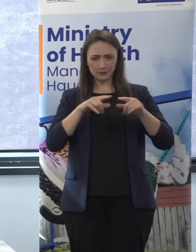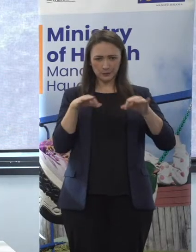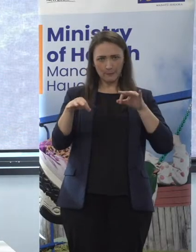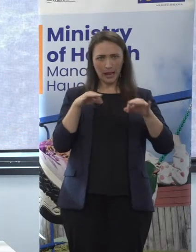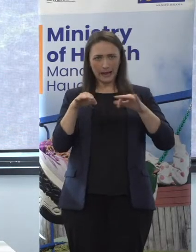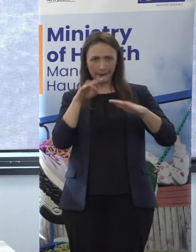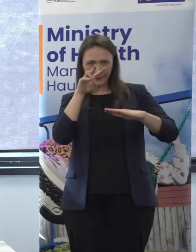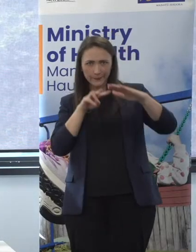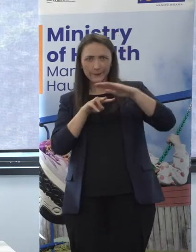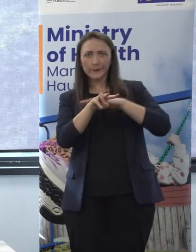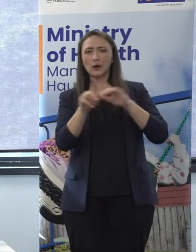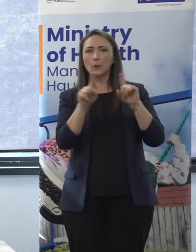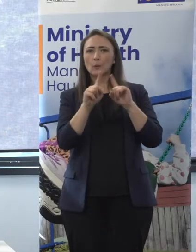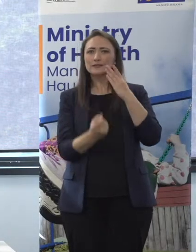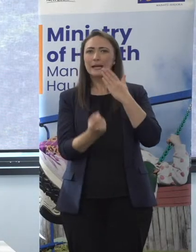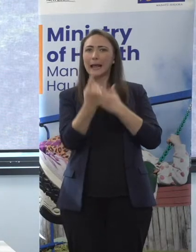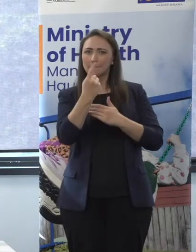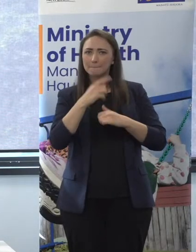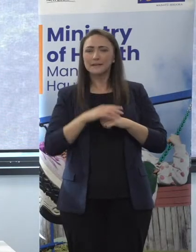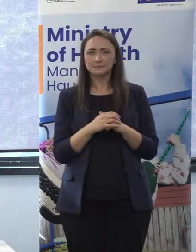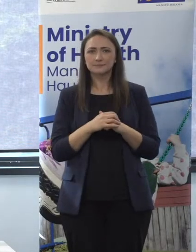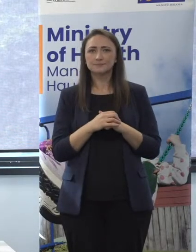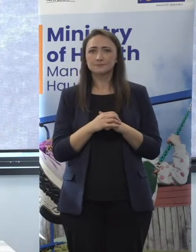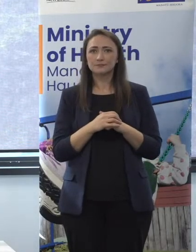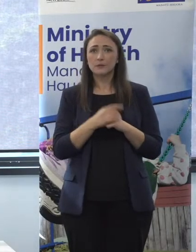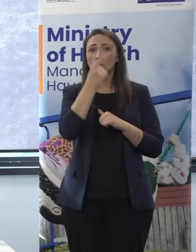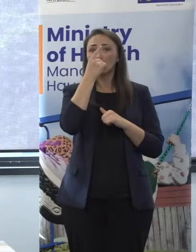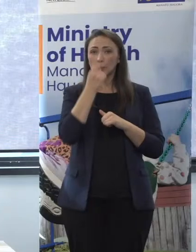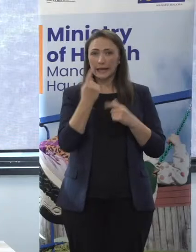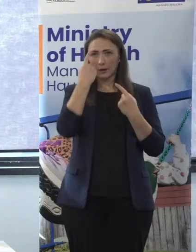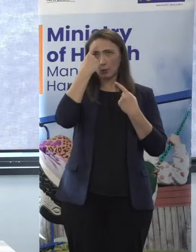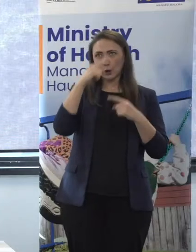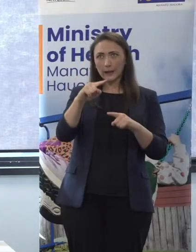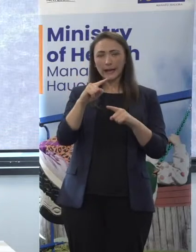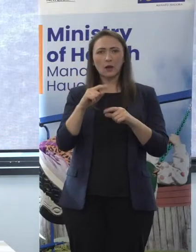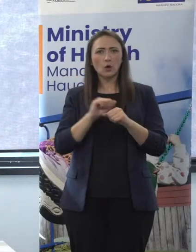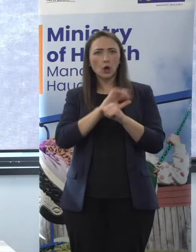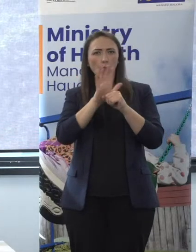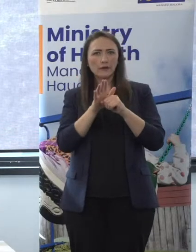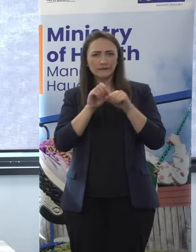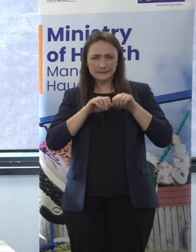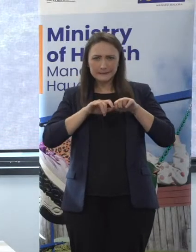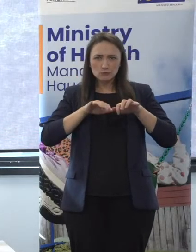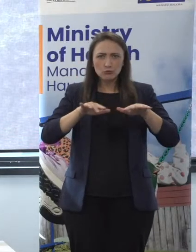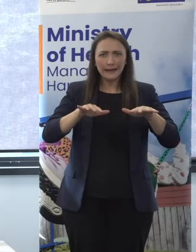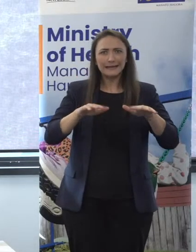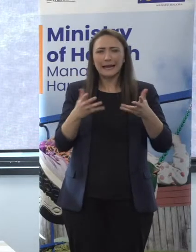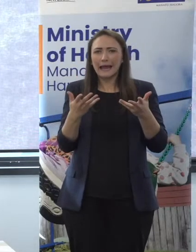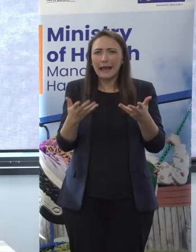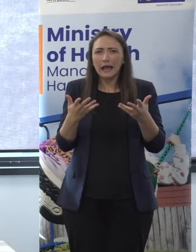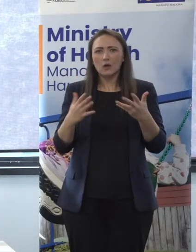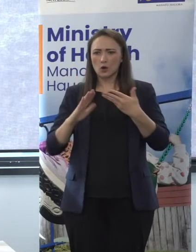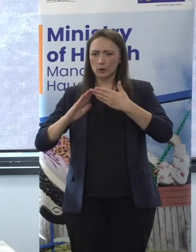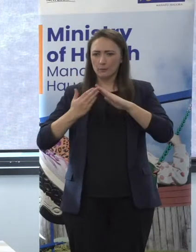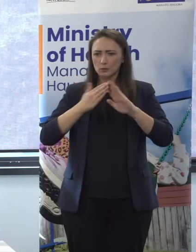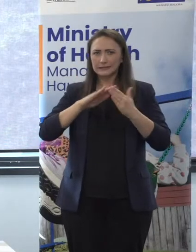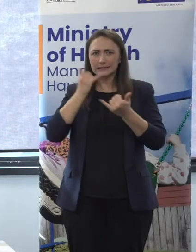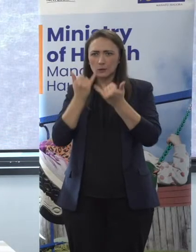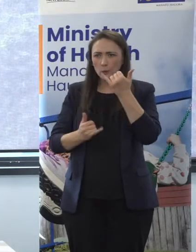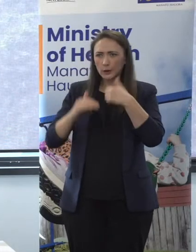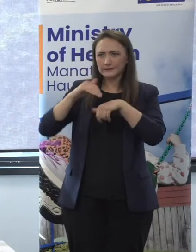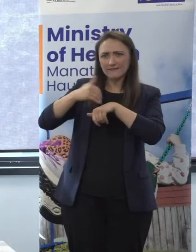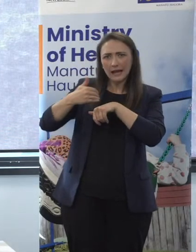individual cases. It enables us to track how COVID-19 is spreading in our communities and where to direct our public health